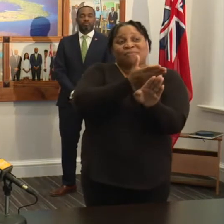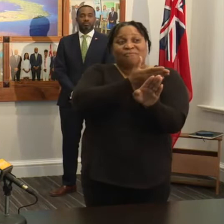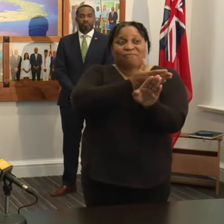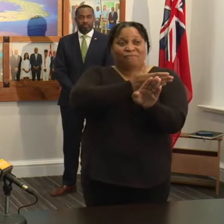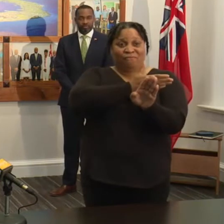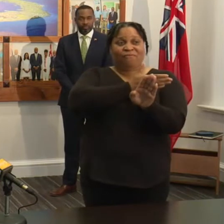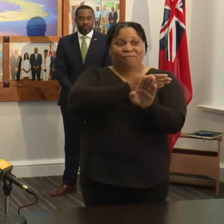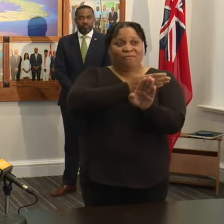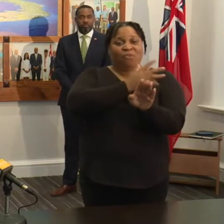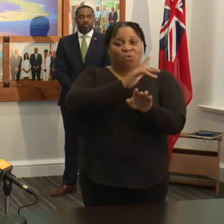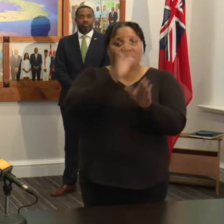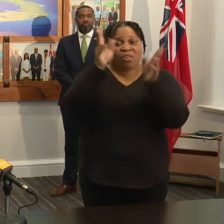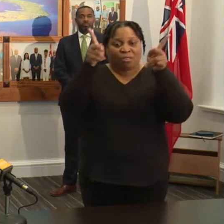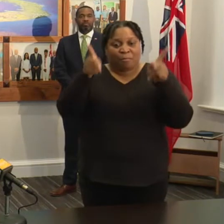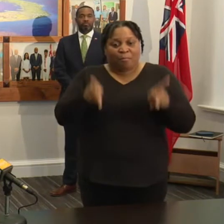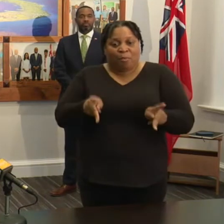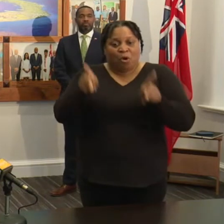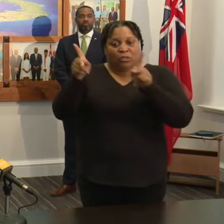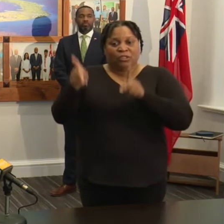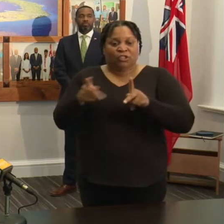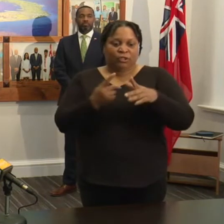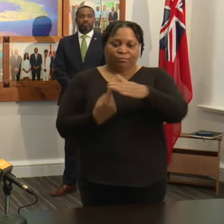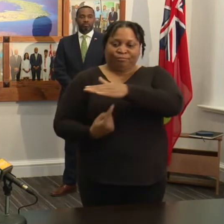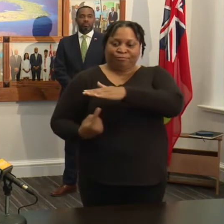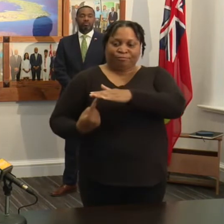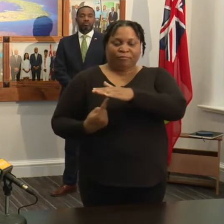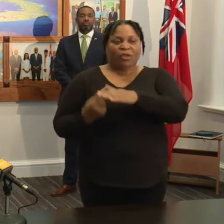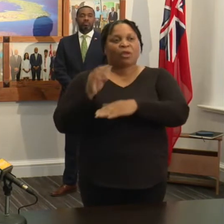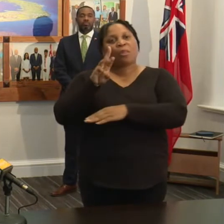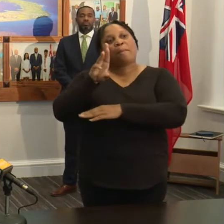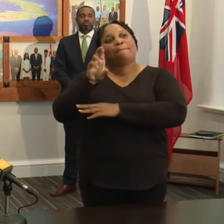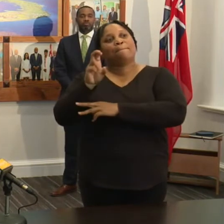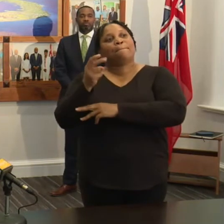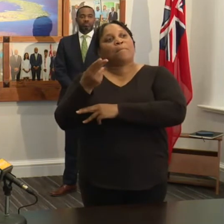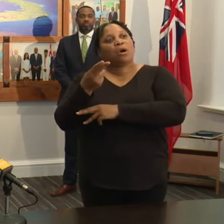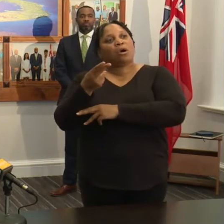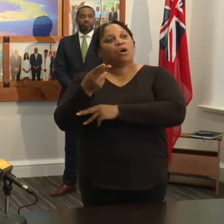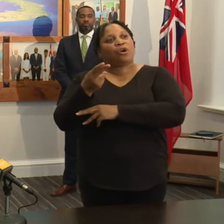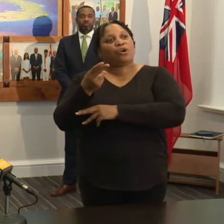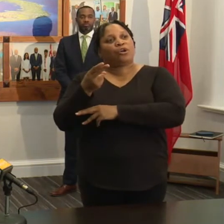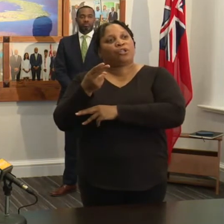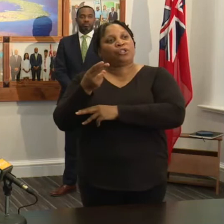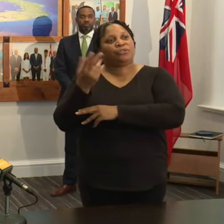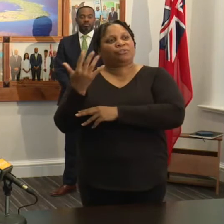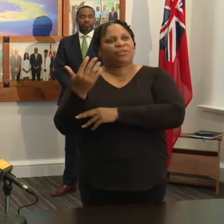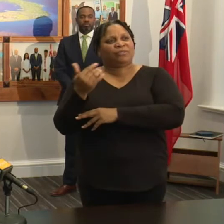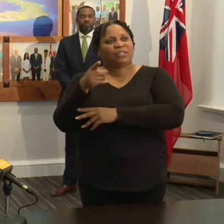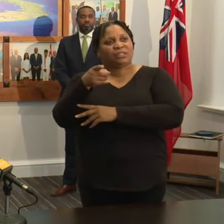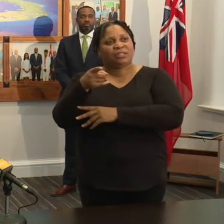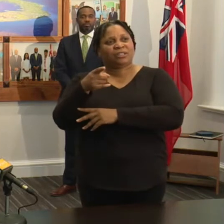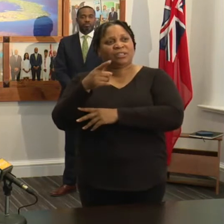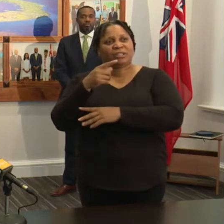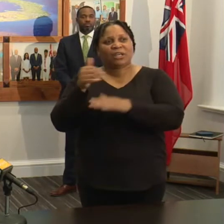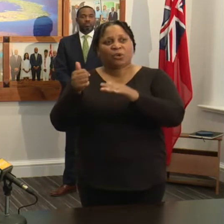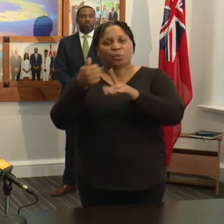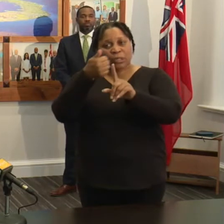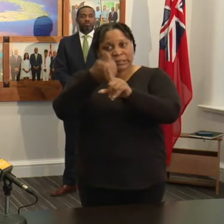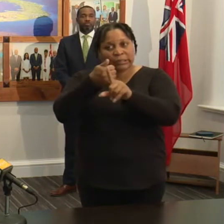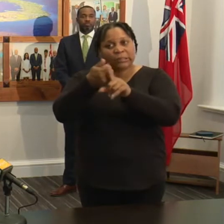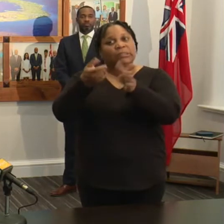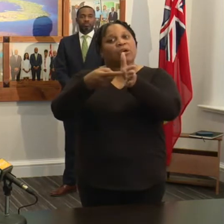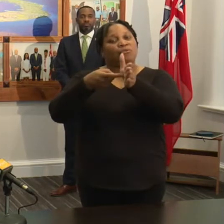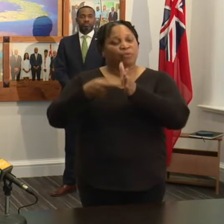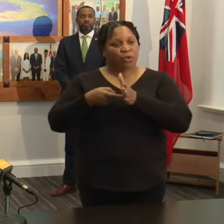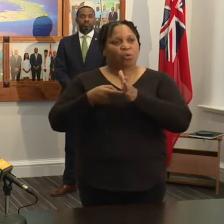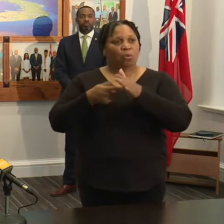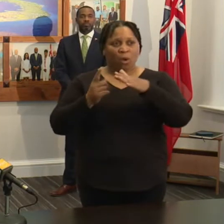air travelers to self-quarantine on March 15th, or legally required to quarantine on the